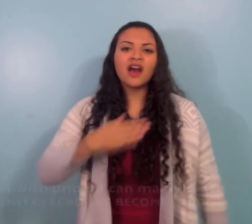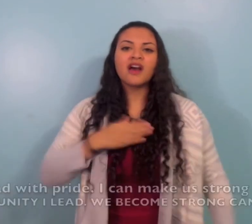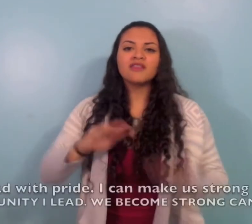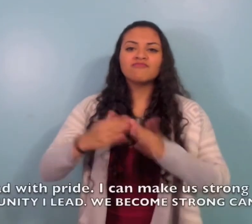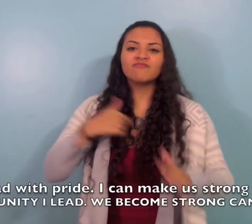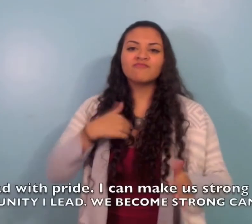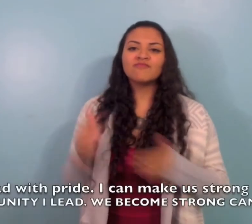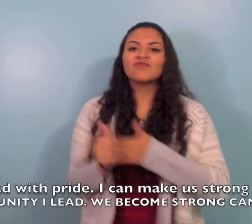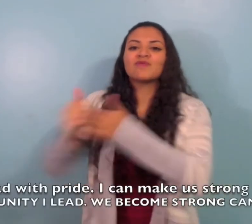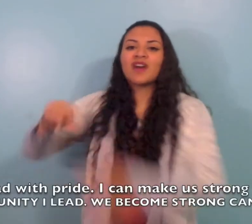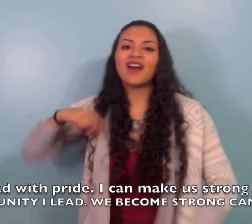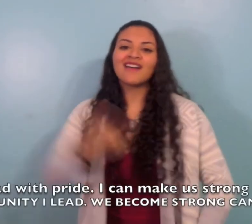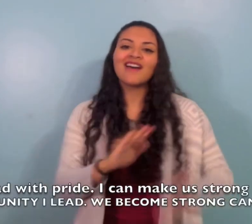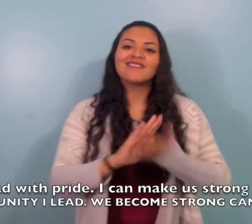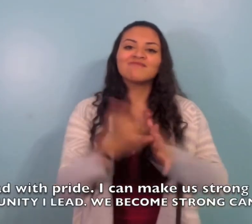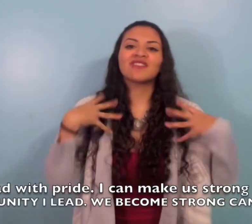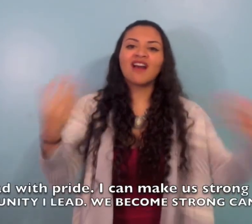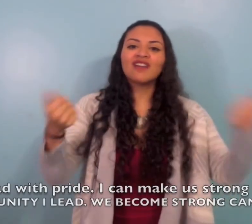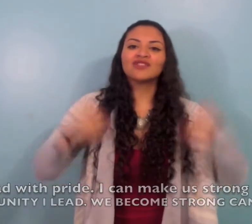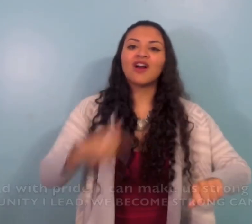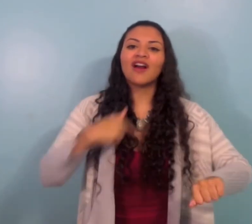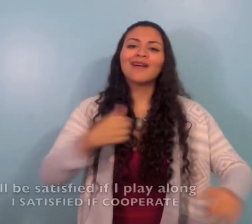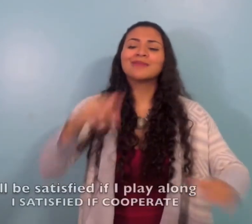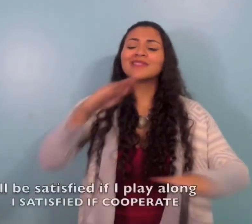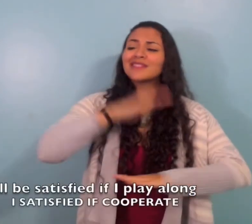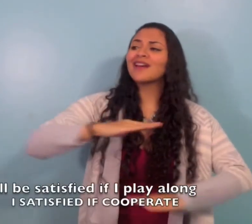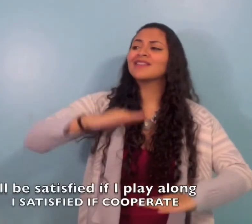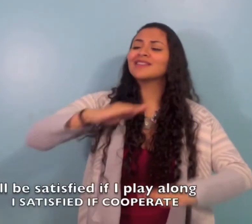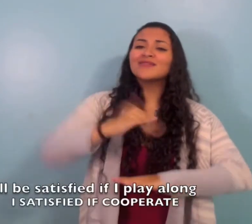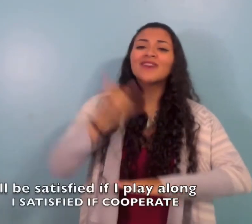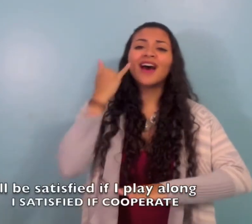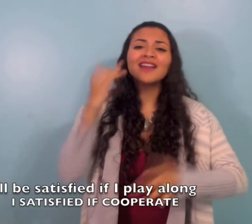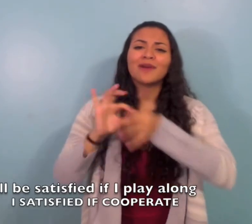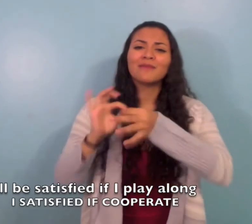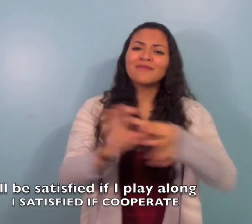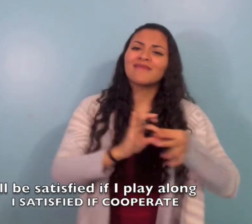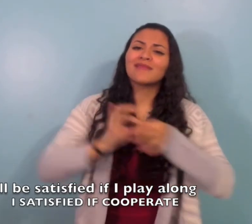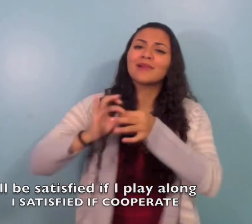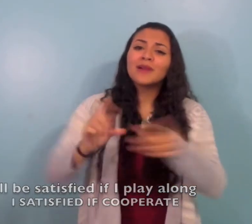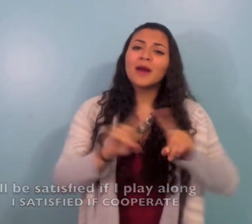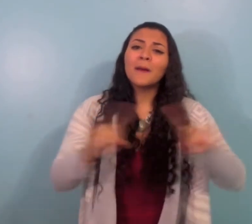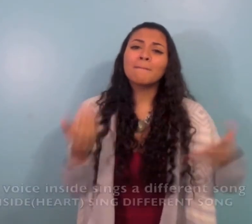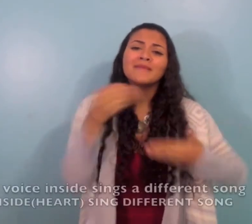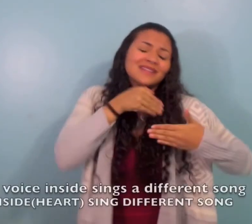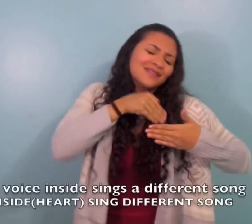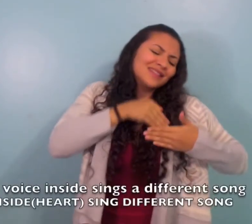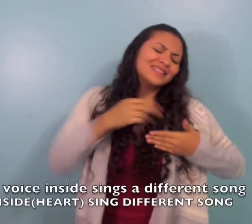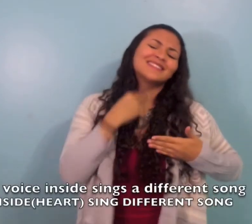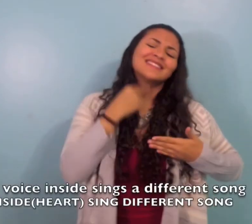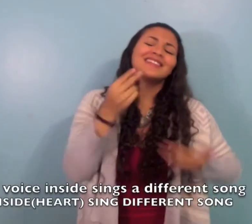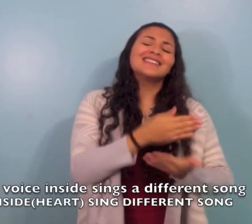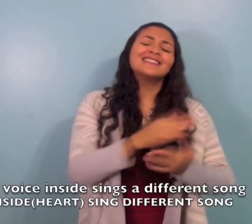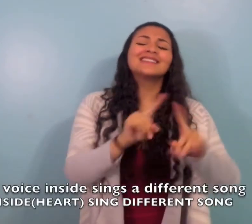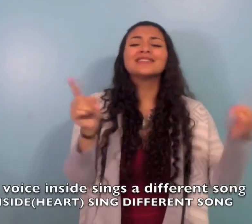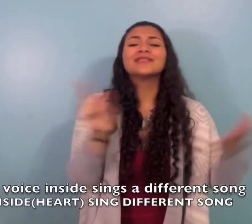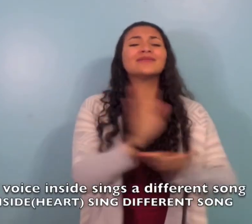I can lead with pride, I can make us strong. I'll be satisfied if I play along, but the voice inside sings a